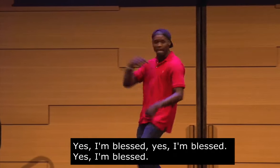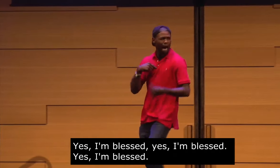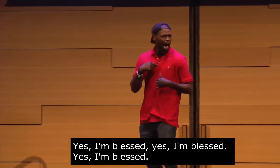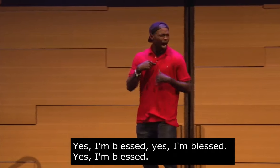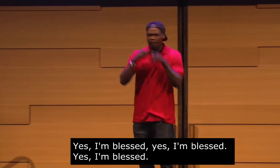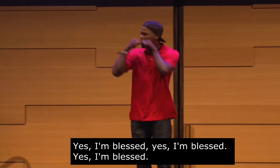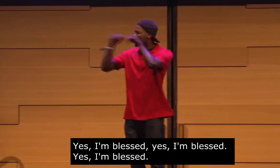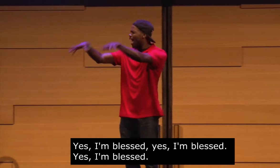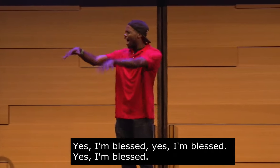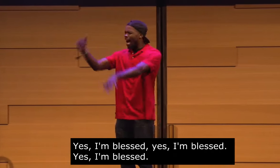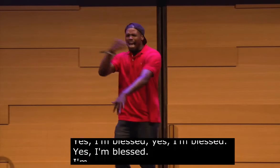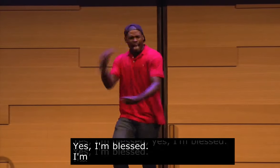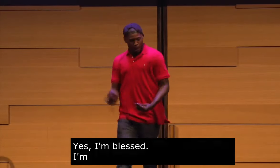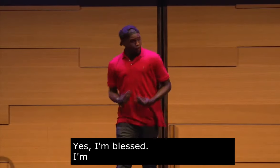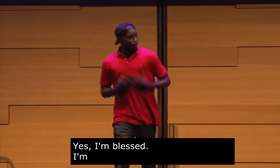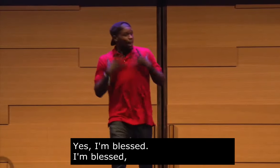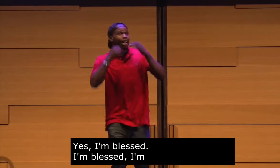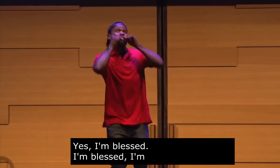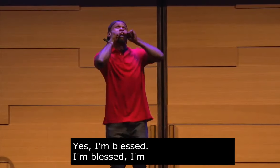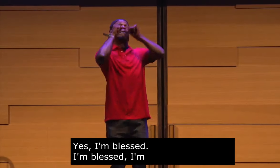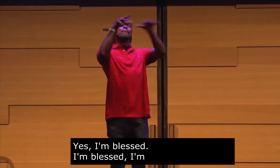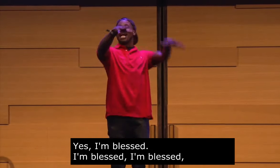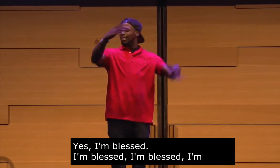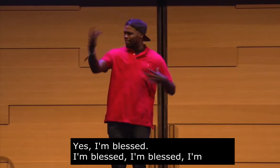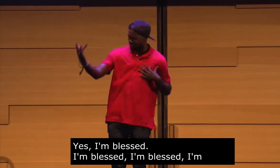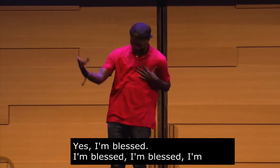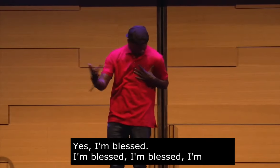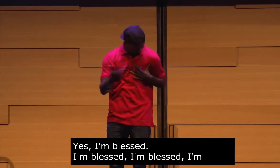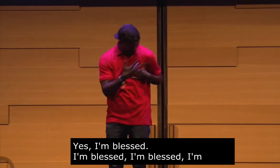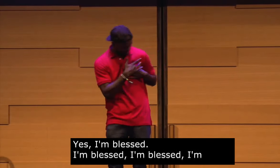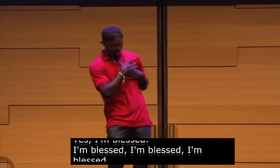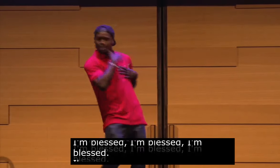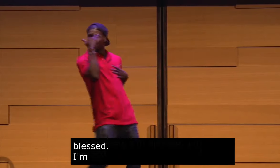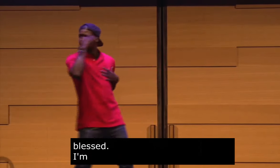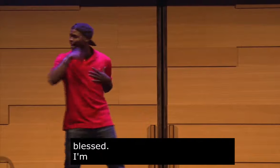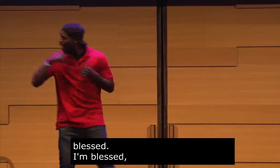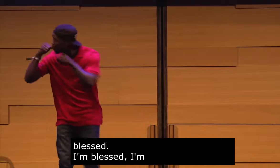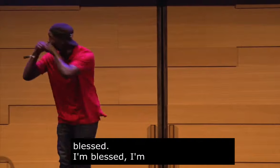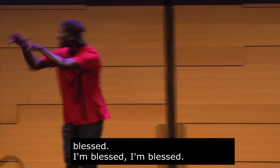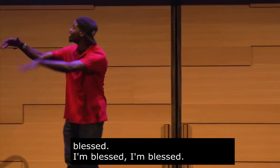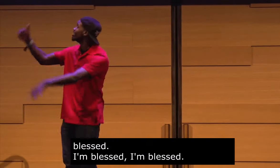I'm blessed.